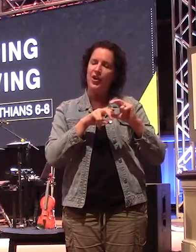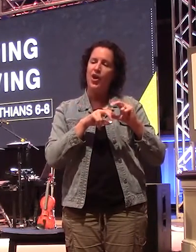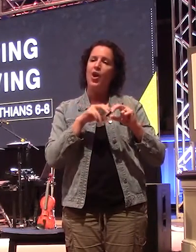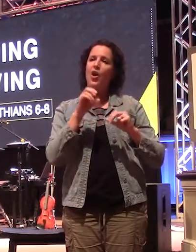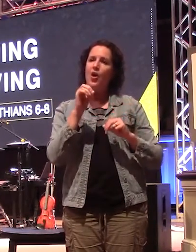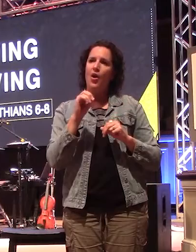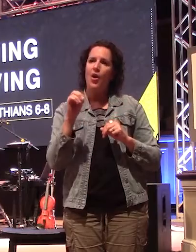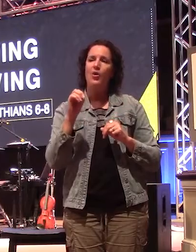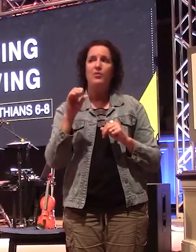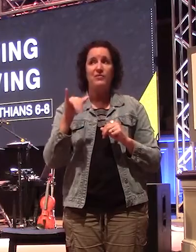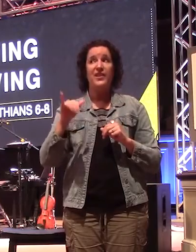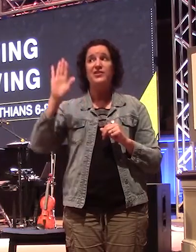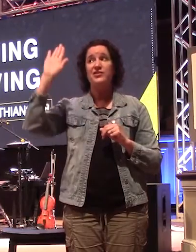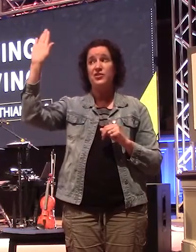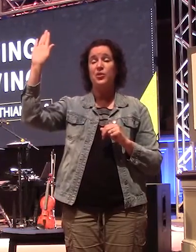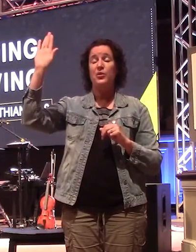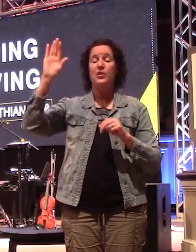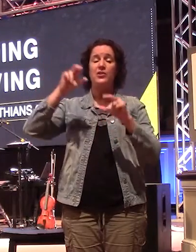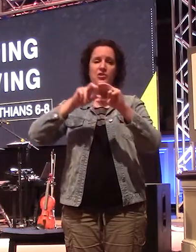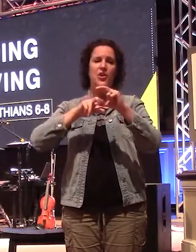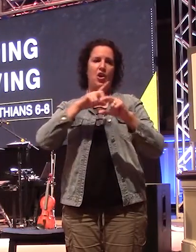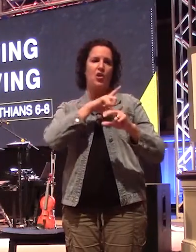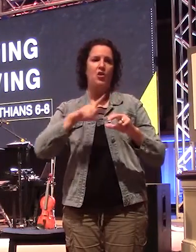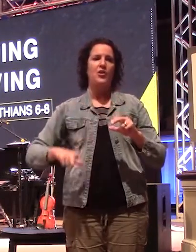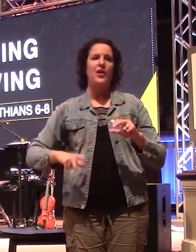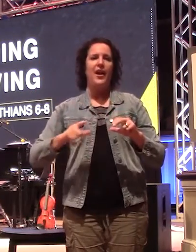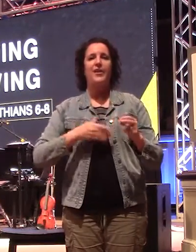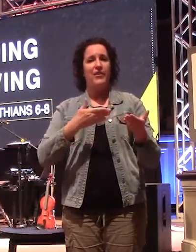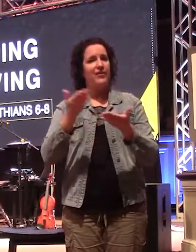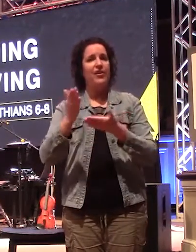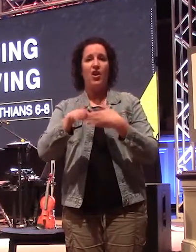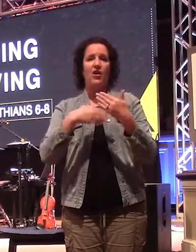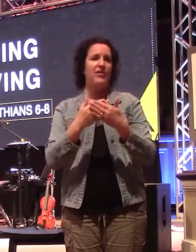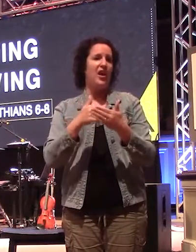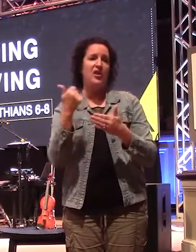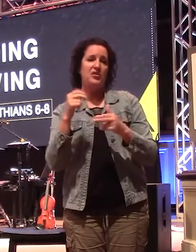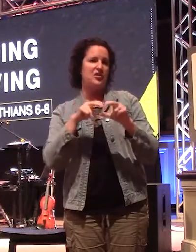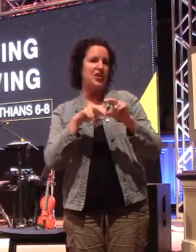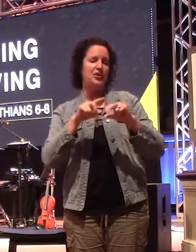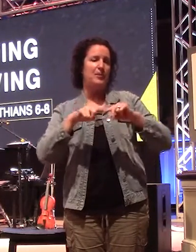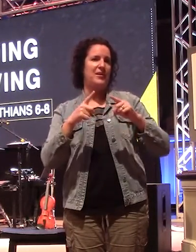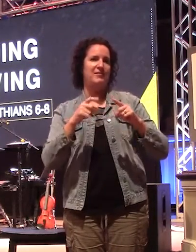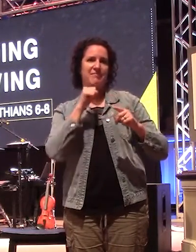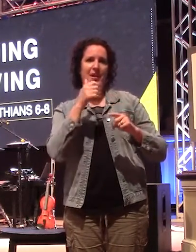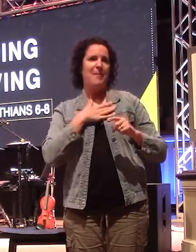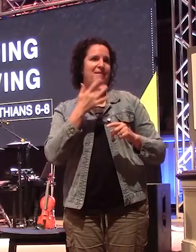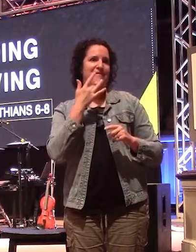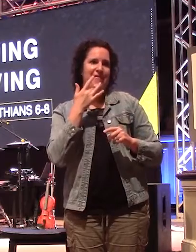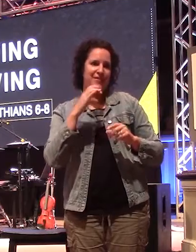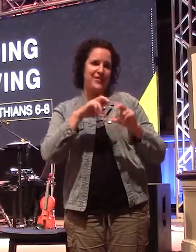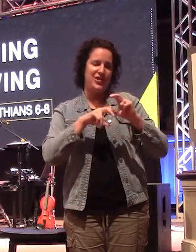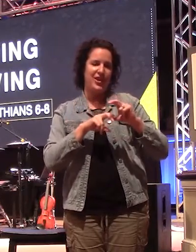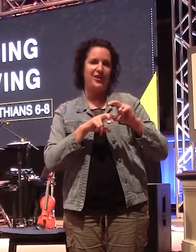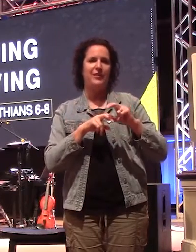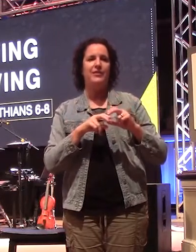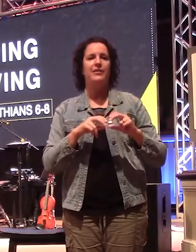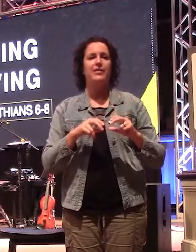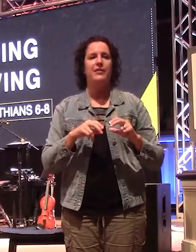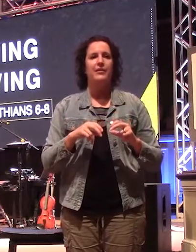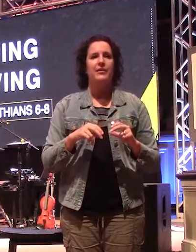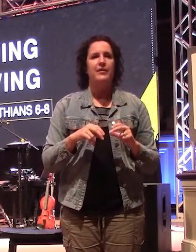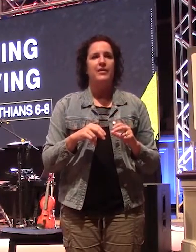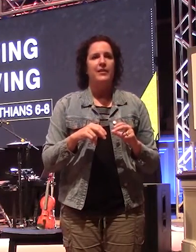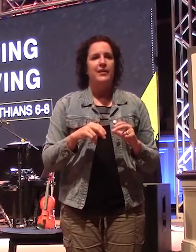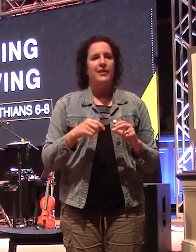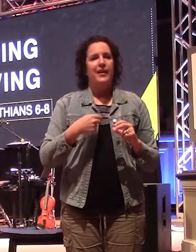chair too, isn't it, Lord? See, I've given God the chair of the garage, but not the one in the living room. I shared that some time ago in